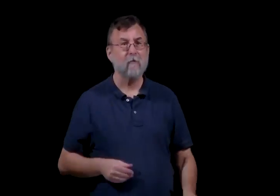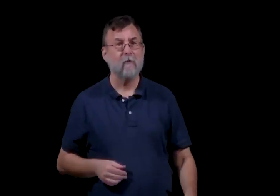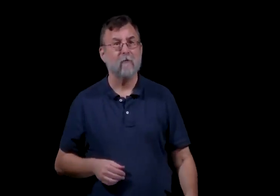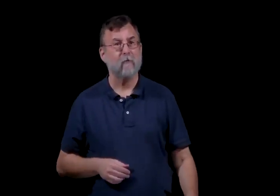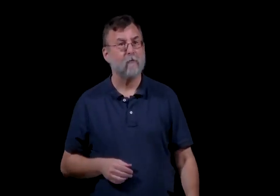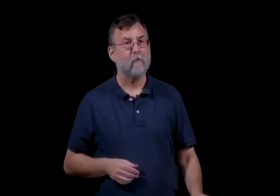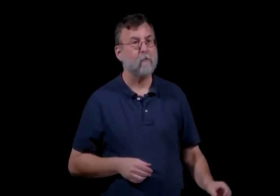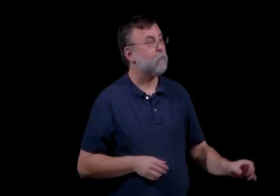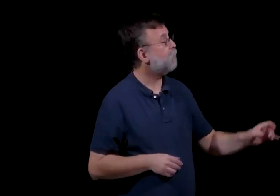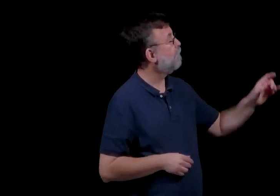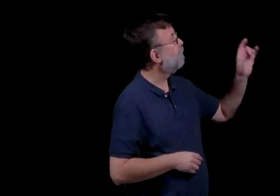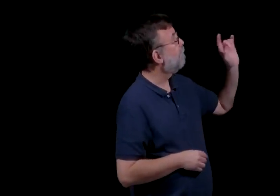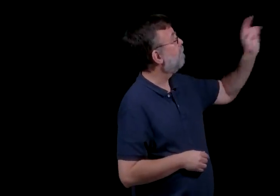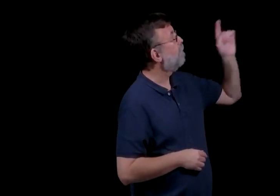Next slide.